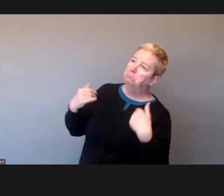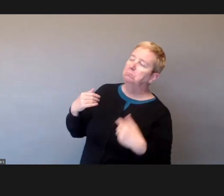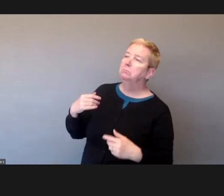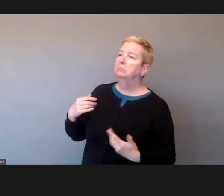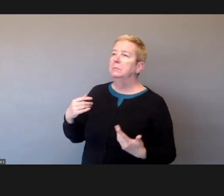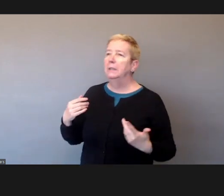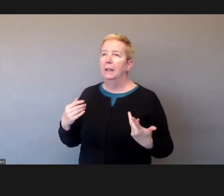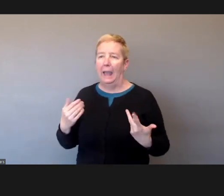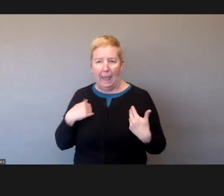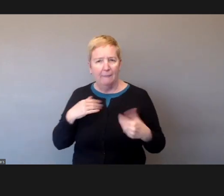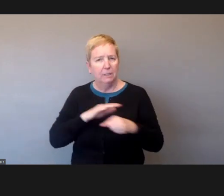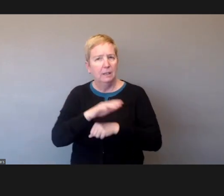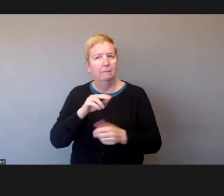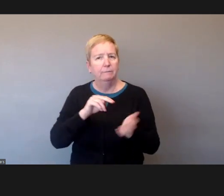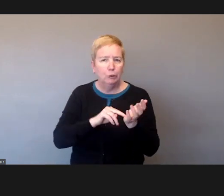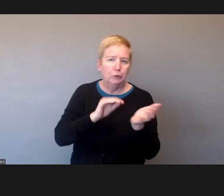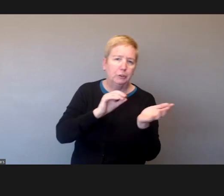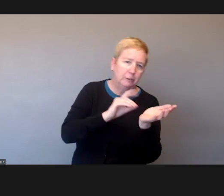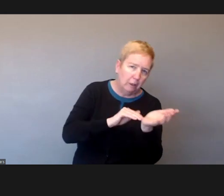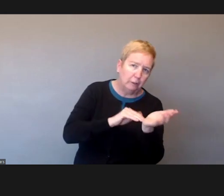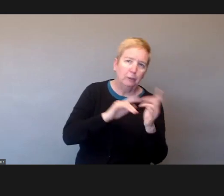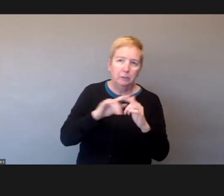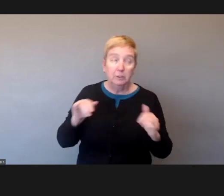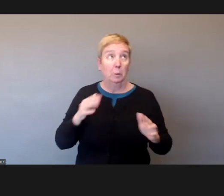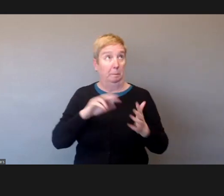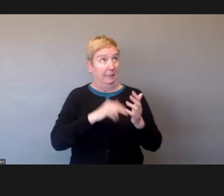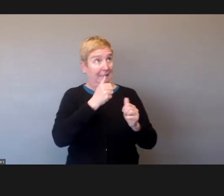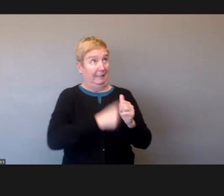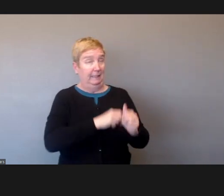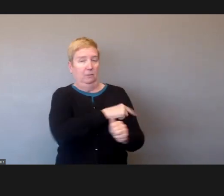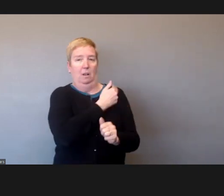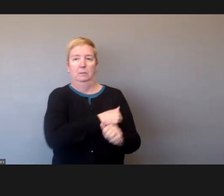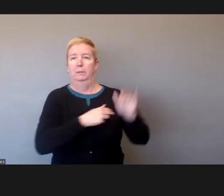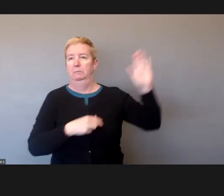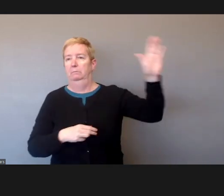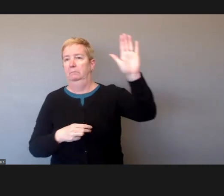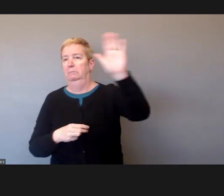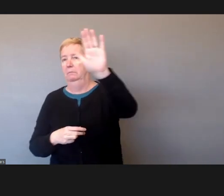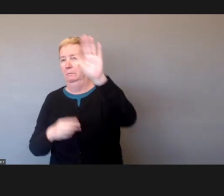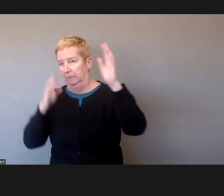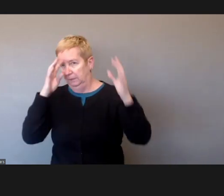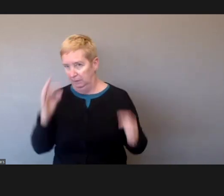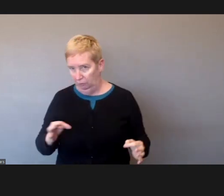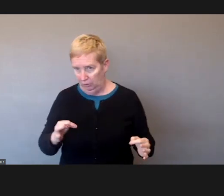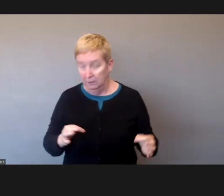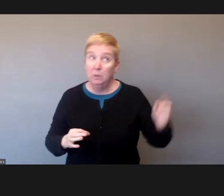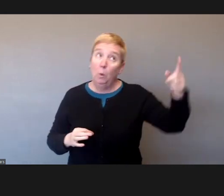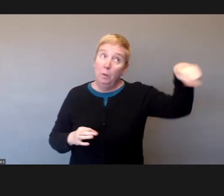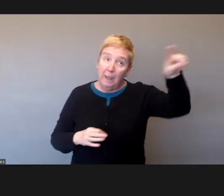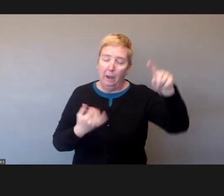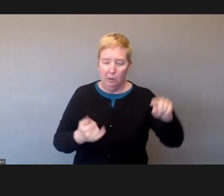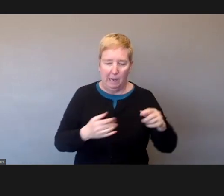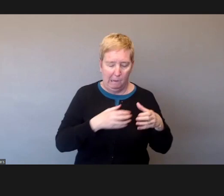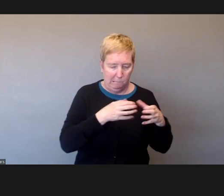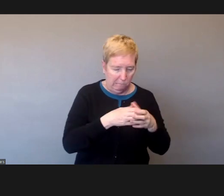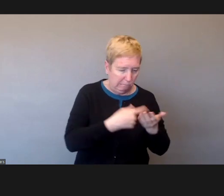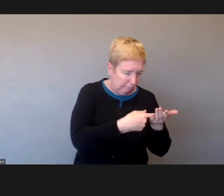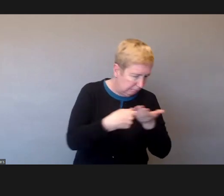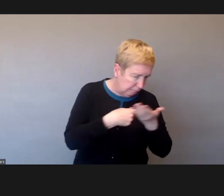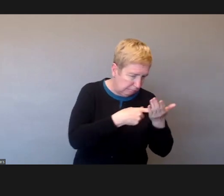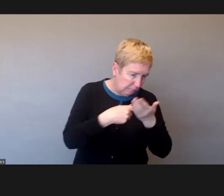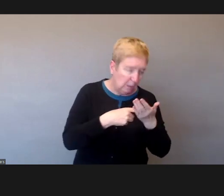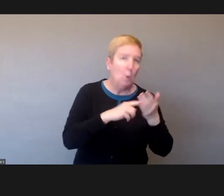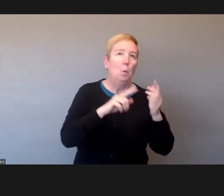so each hospital, made that independent determination, and they're talking amongst themselves about what the wind down of